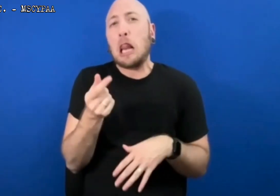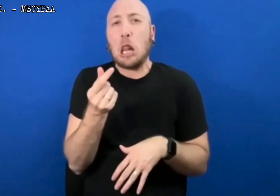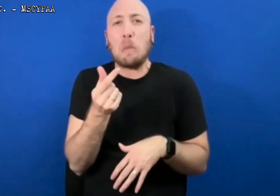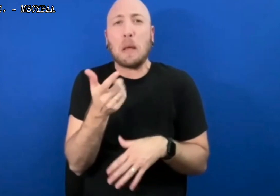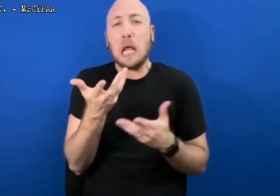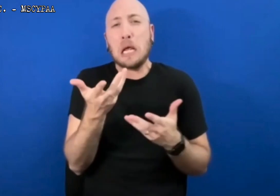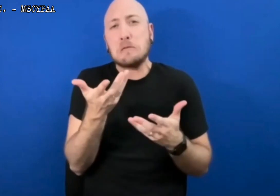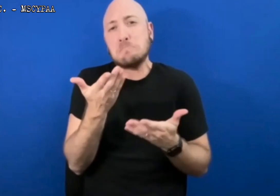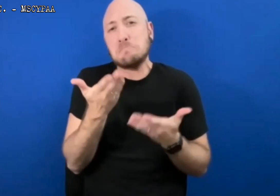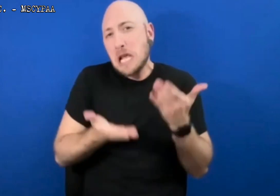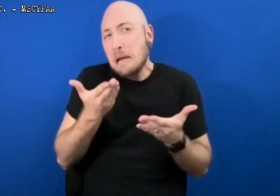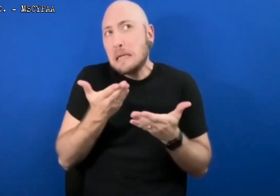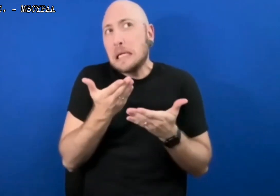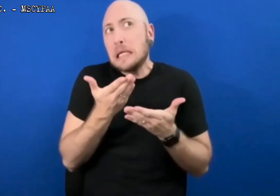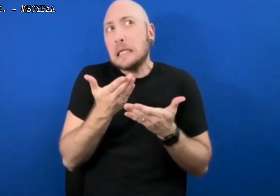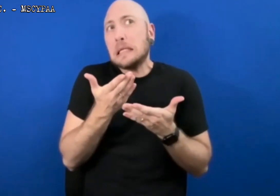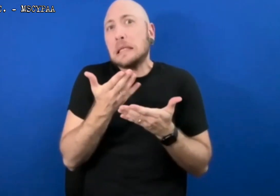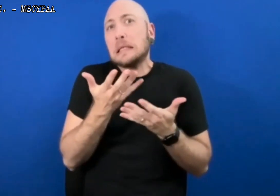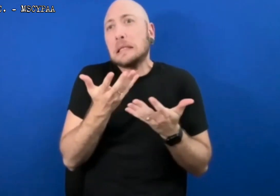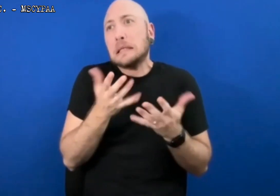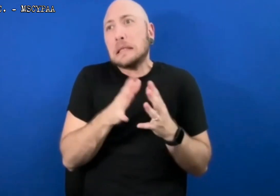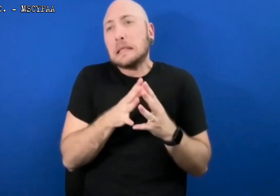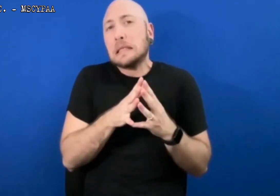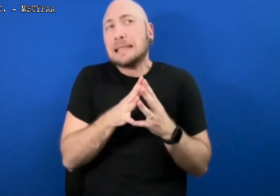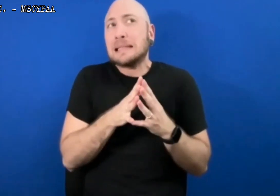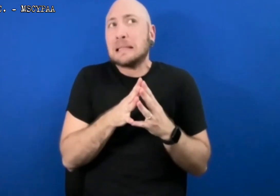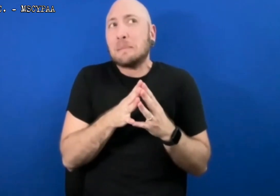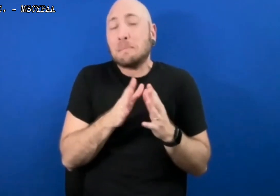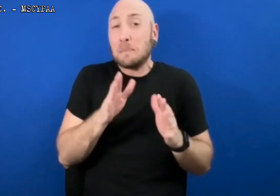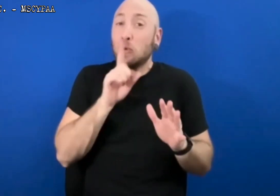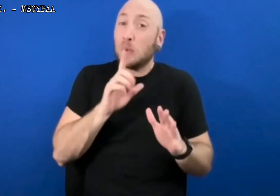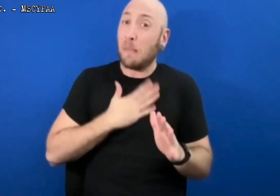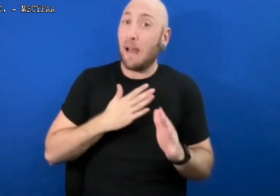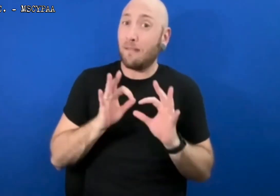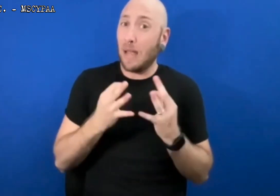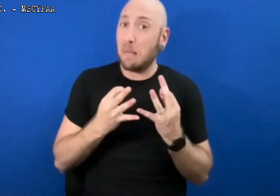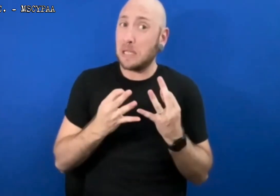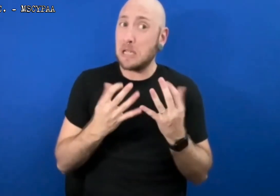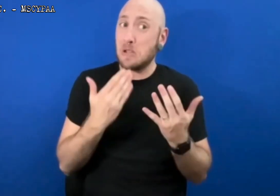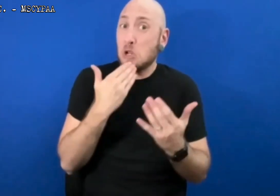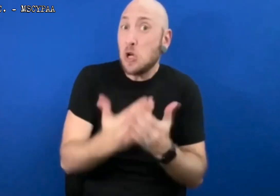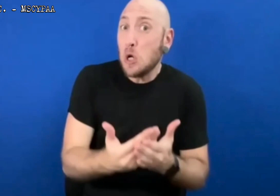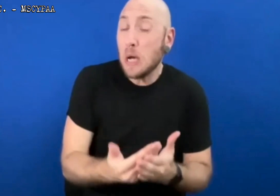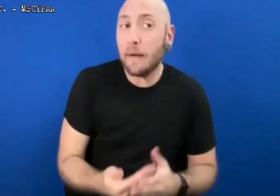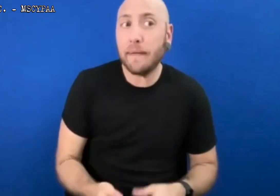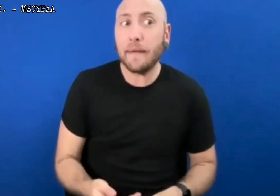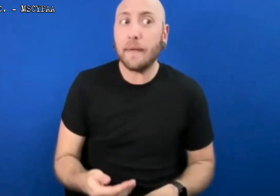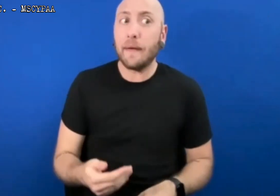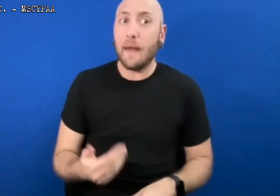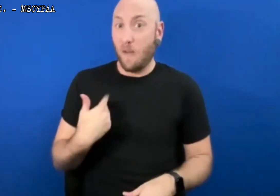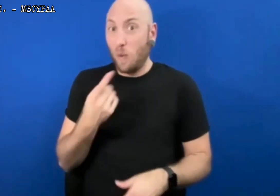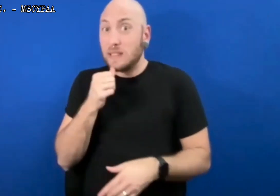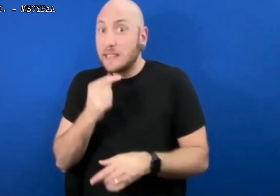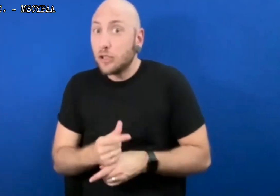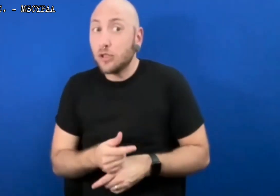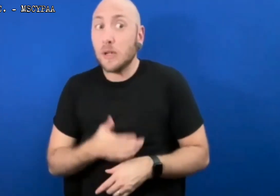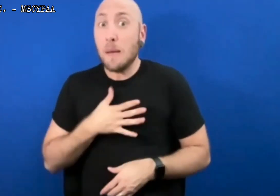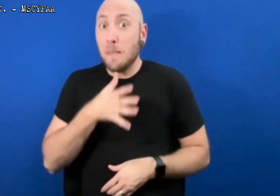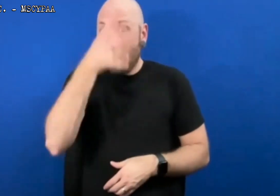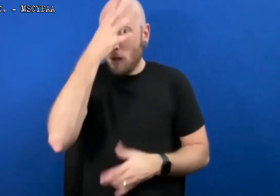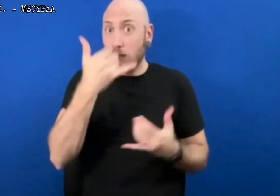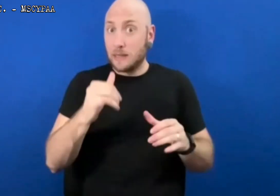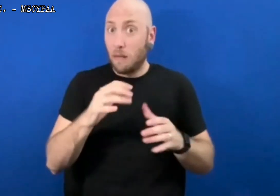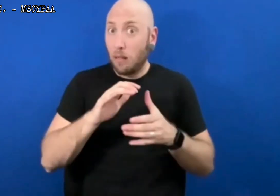parents, they are still married to this day. I come from a loving home. I have a sister. I grew up in like a